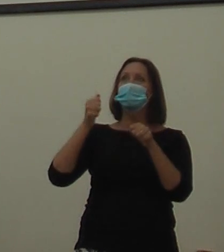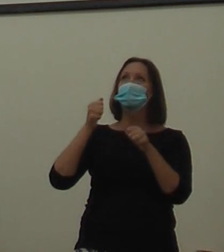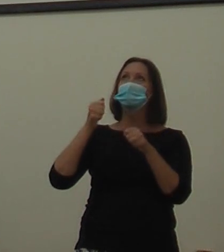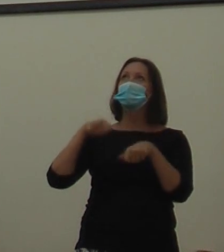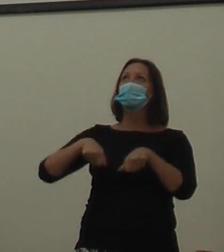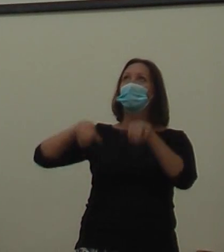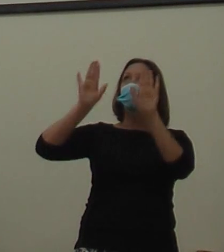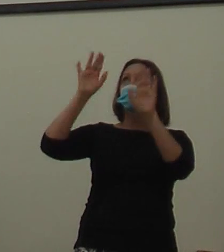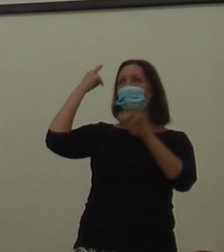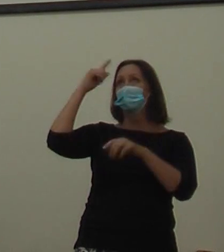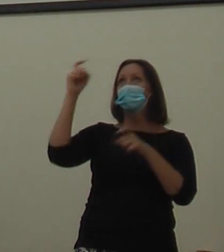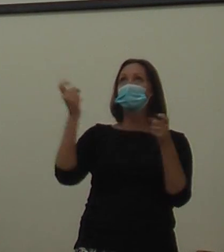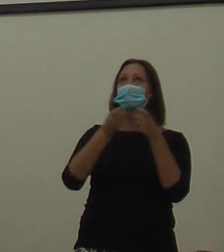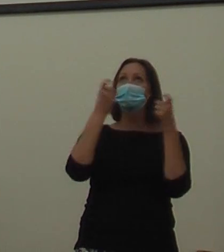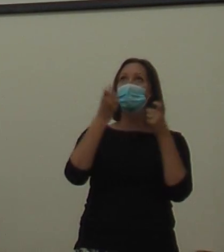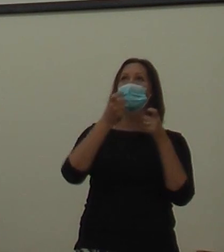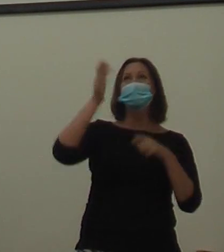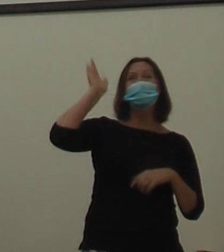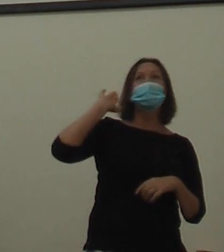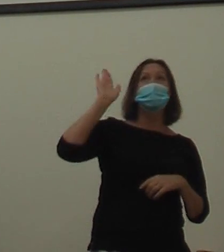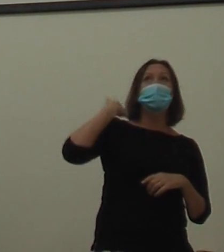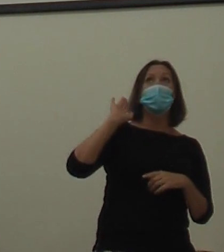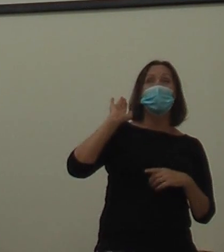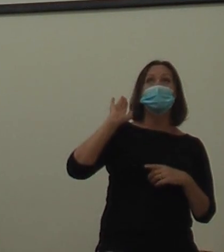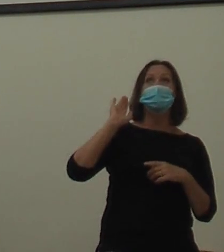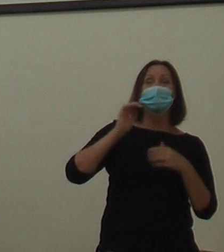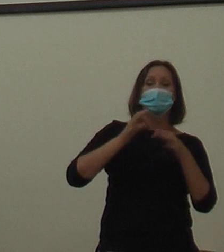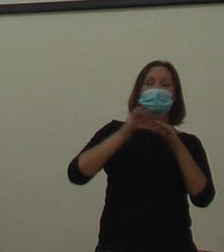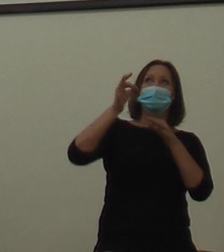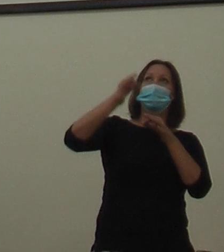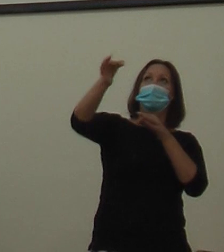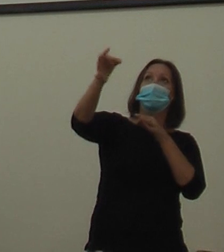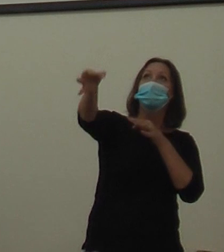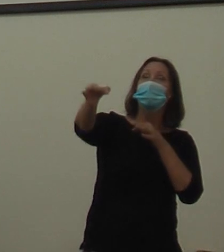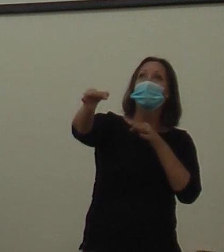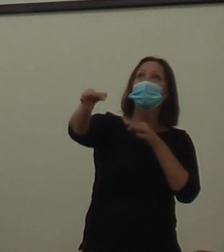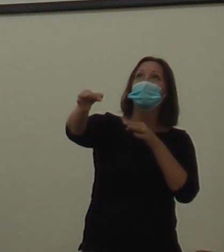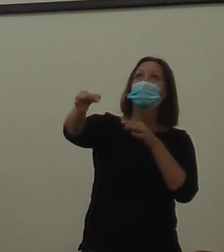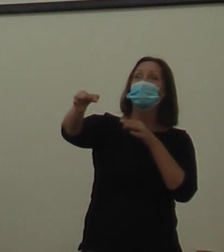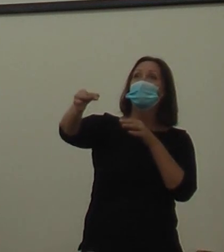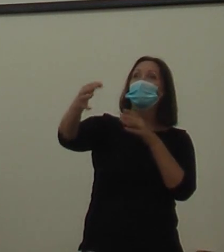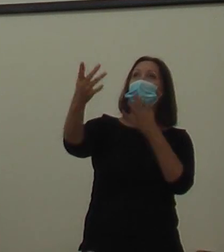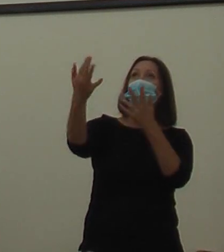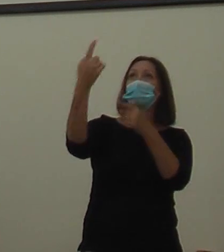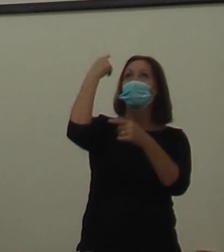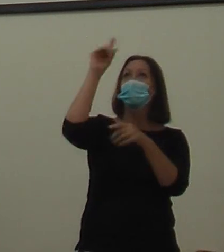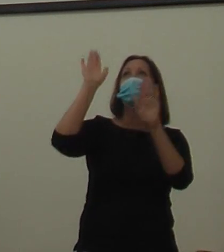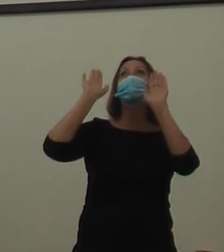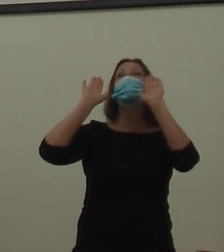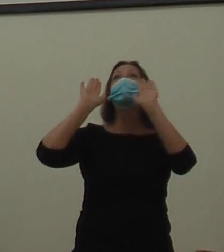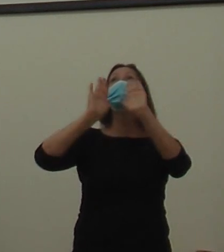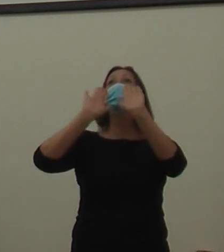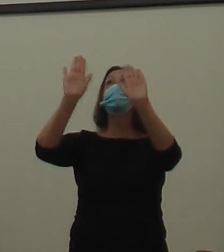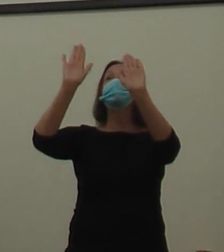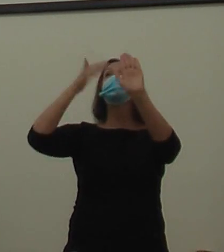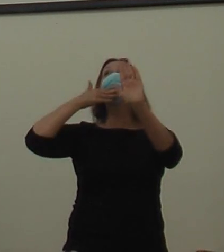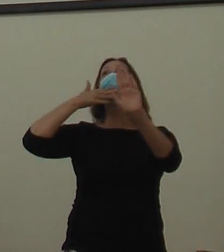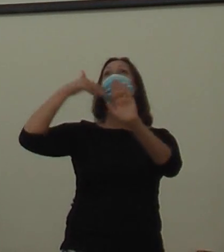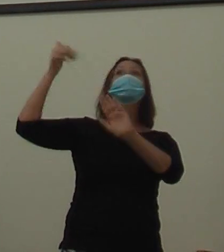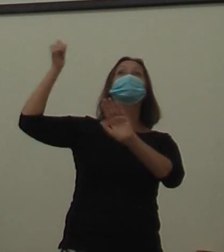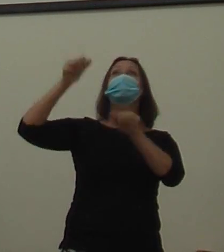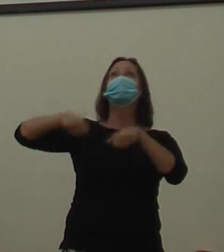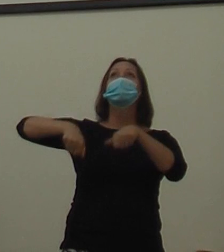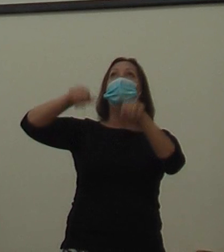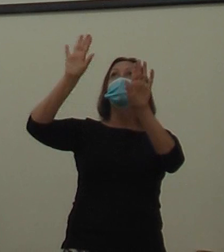In the past, it only carried sins forward until the ultimate sacrifice that was made by Your Son. We remember that